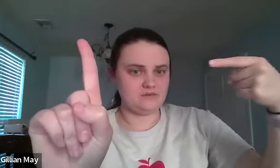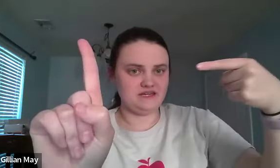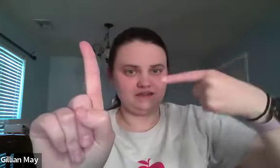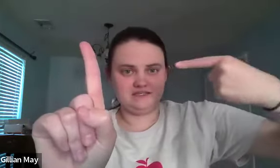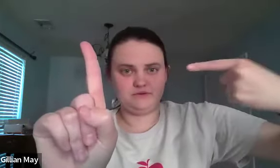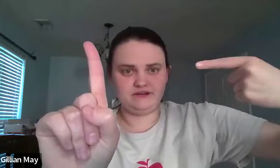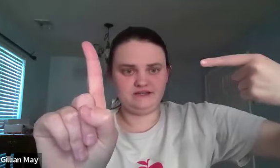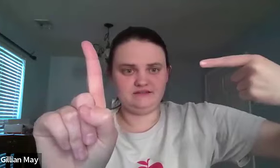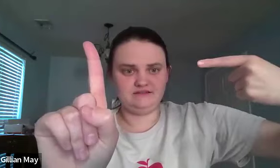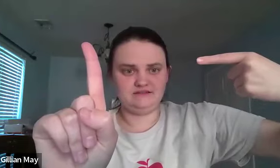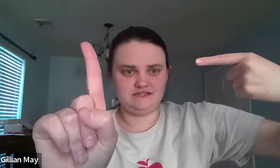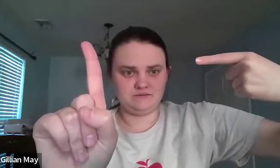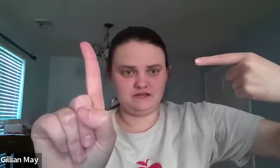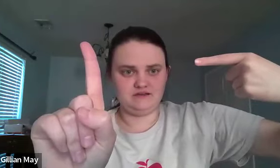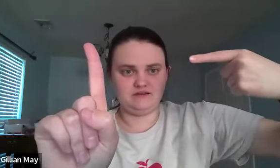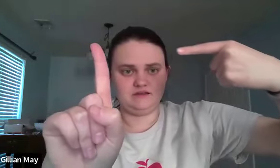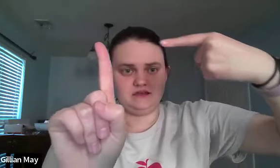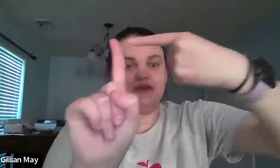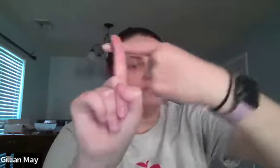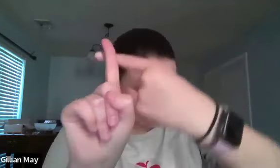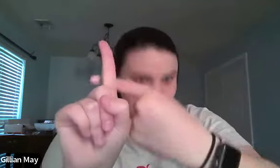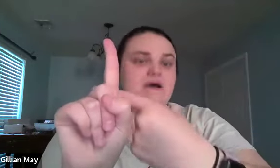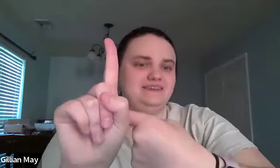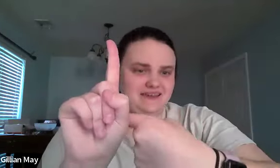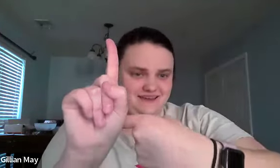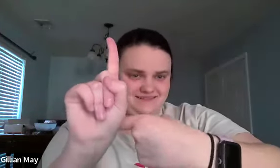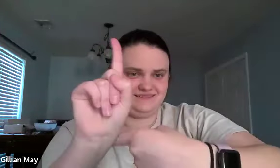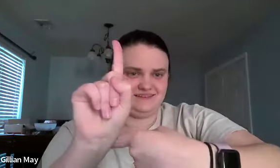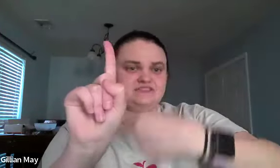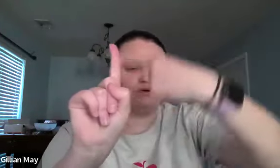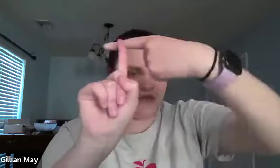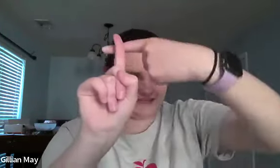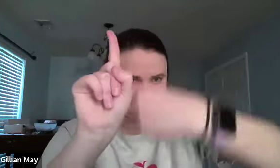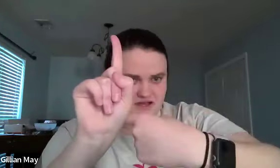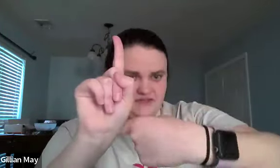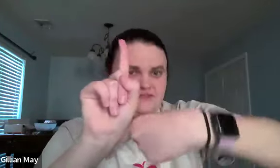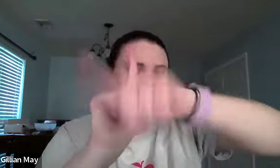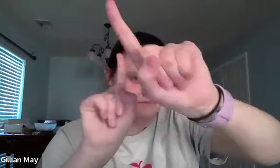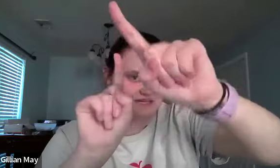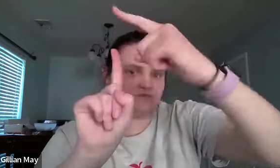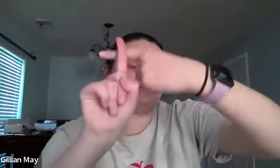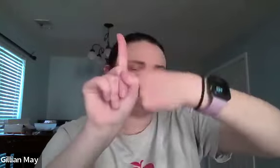Dominant is pointed this way. And then go on the back, yeah. And so that's month. And then next month is you flip